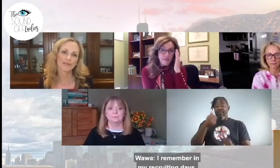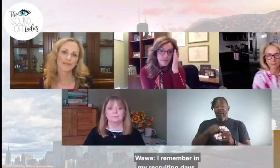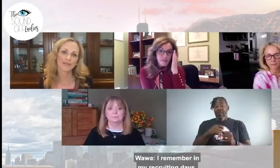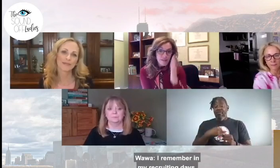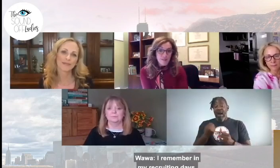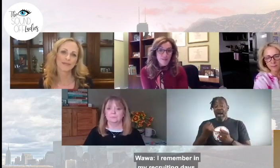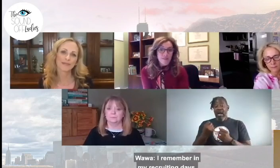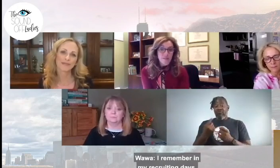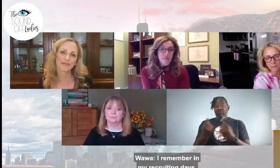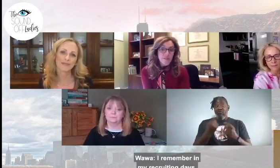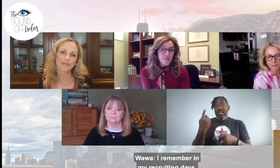and for a school for the deaf.